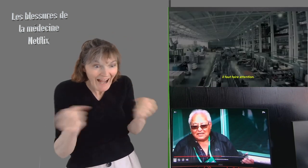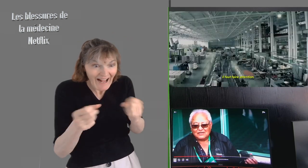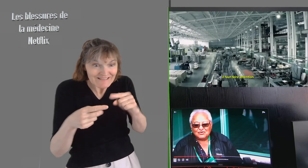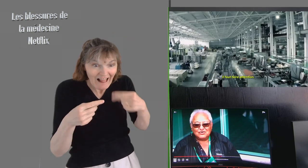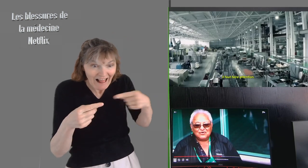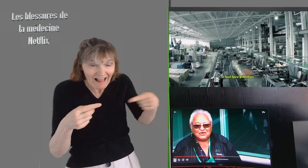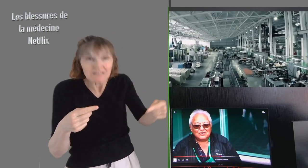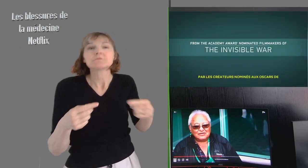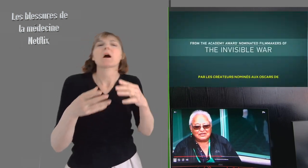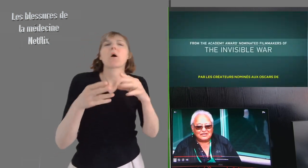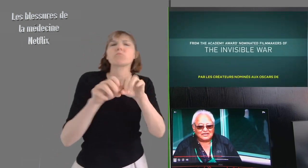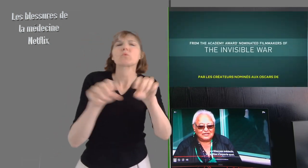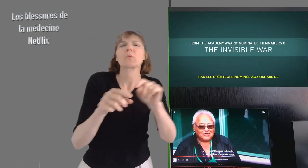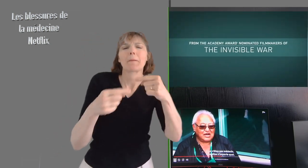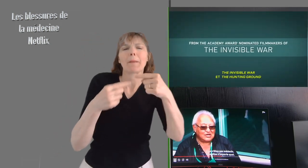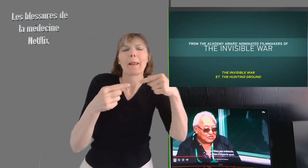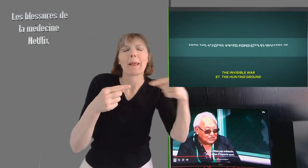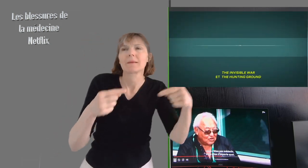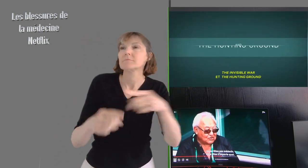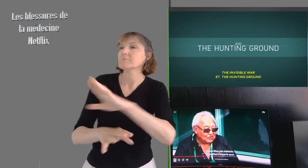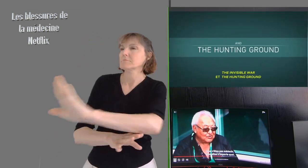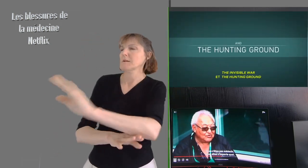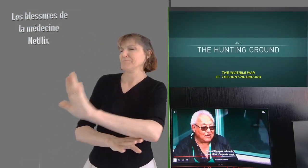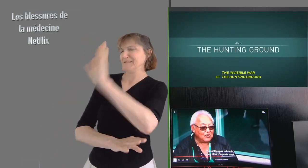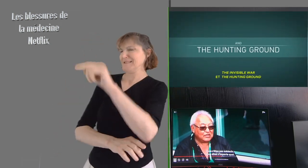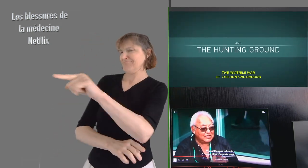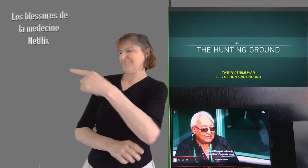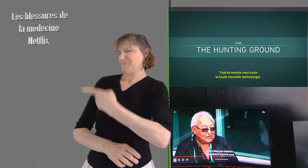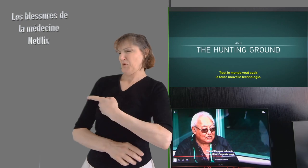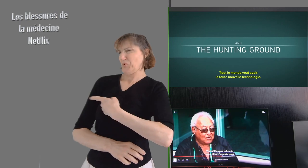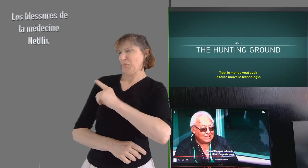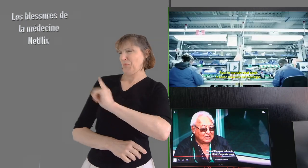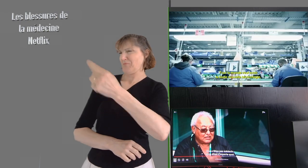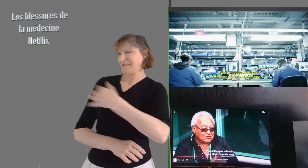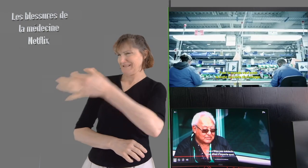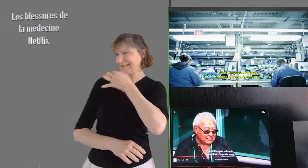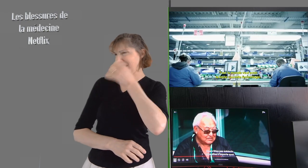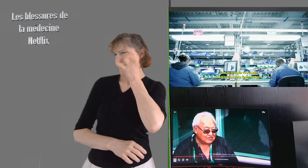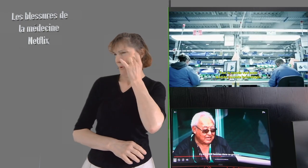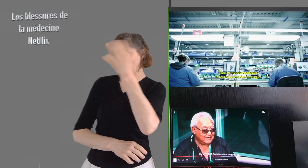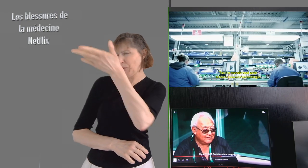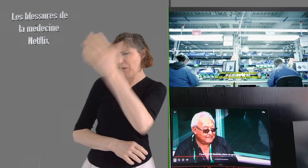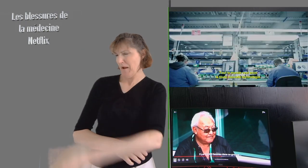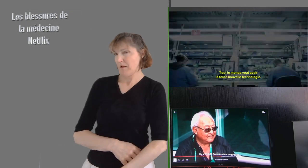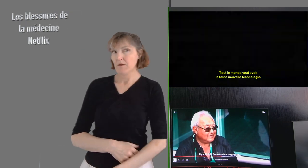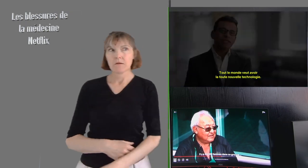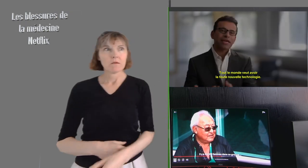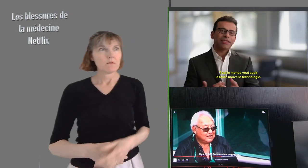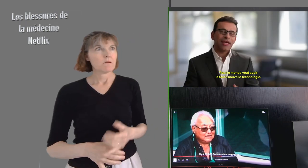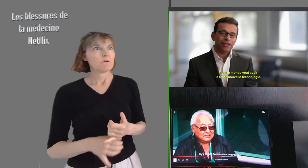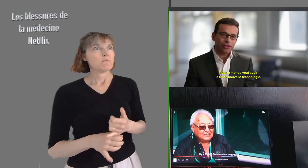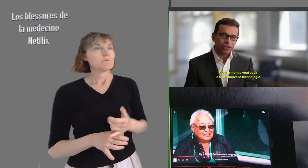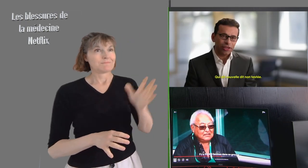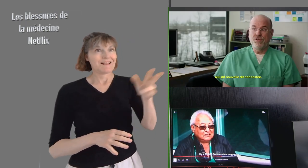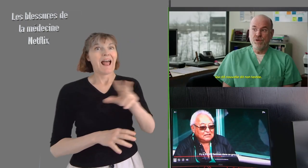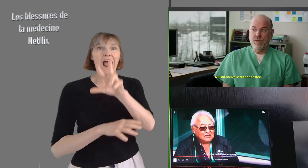You... You... You... You're not a dentist. You say anything. Sur les 33 000 women do group,